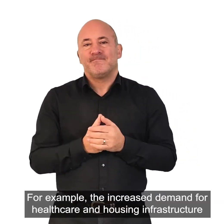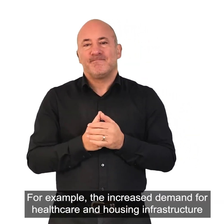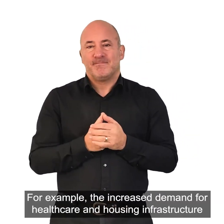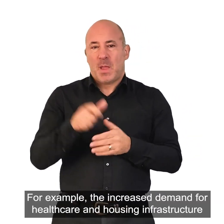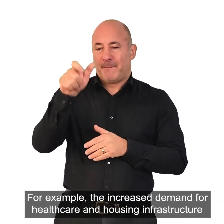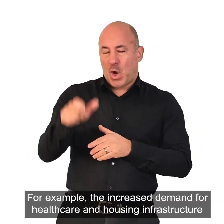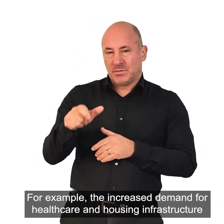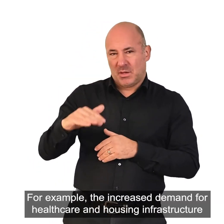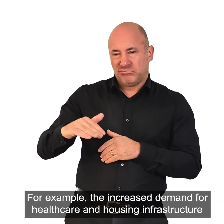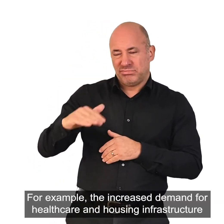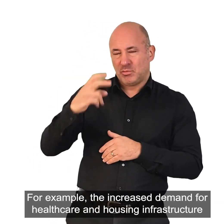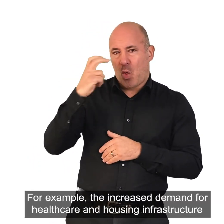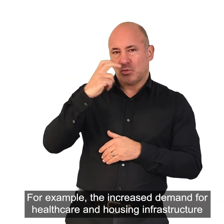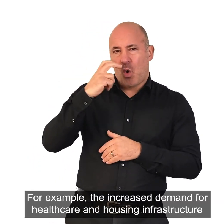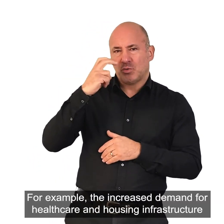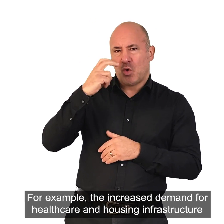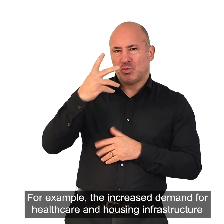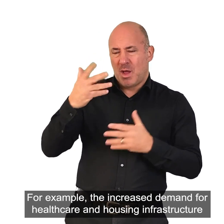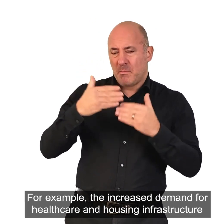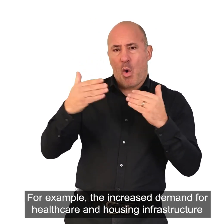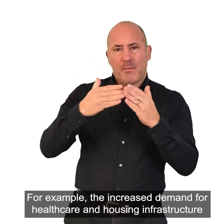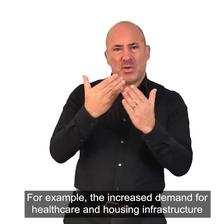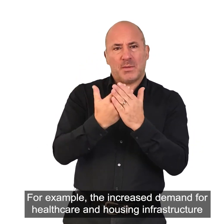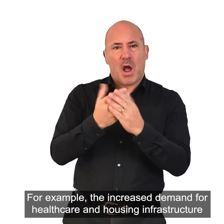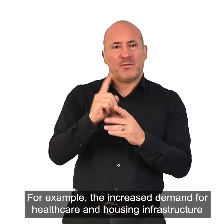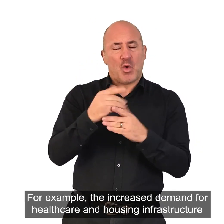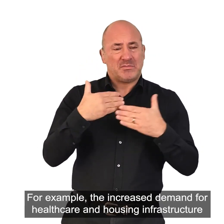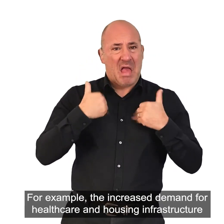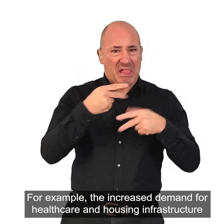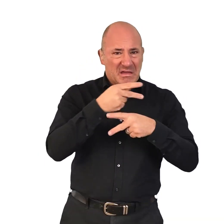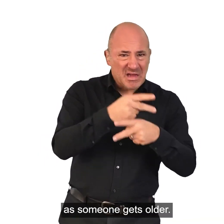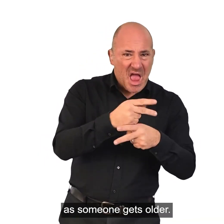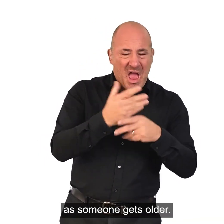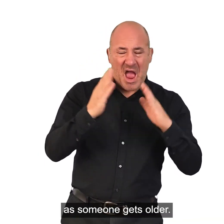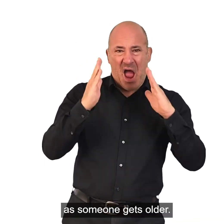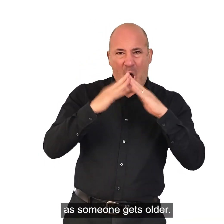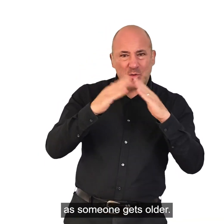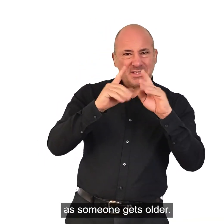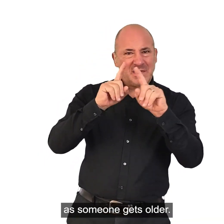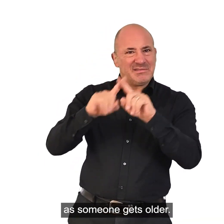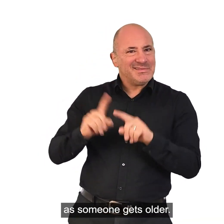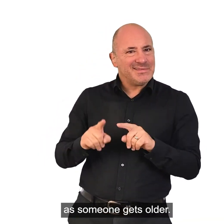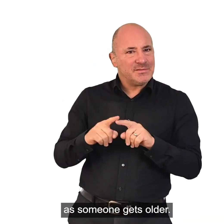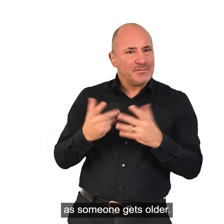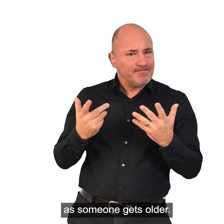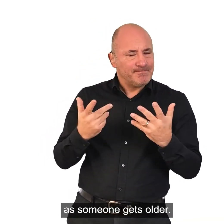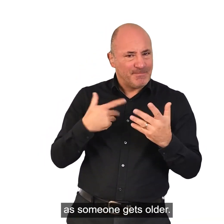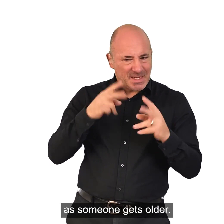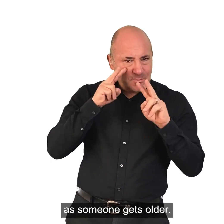For example, the increased demand for healthcare and housing infrastructure as someone gets older.